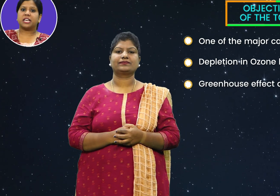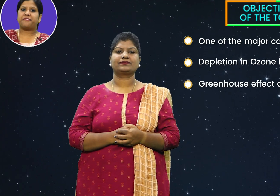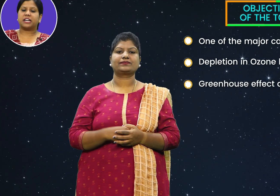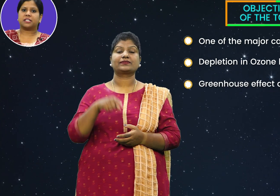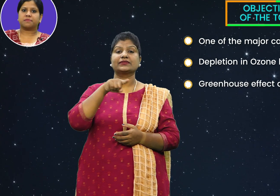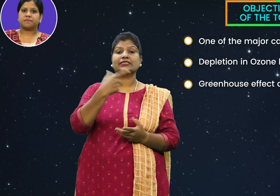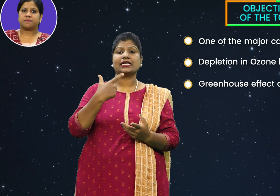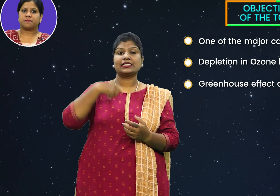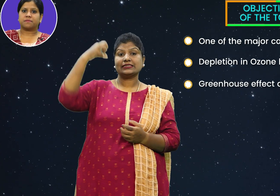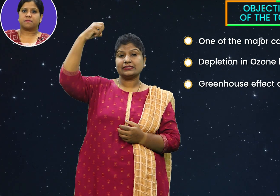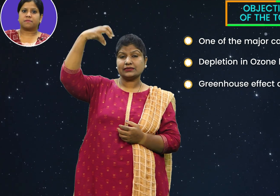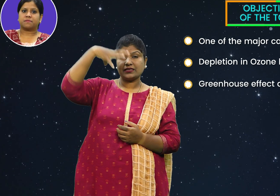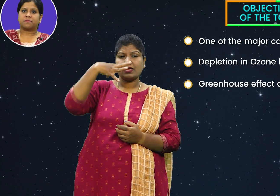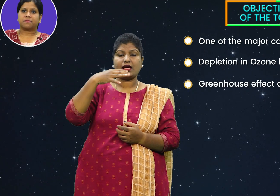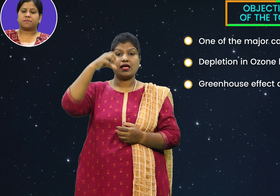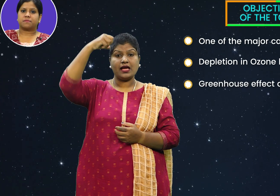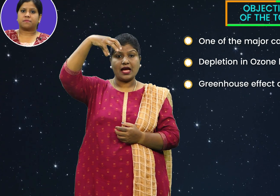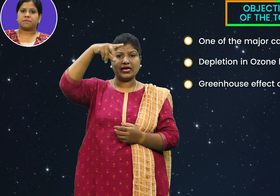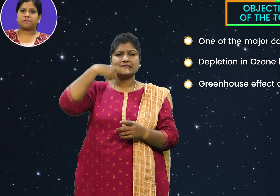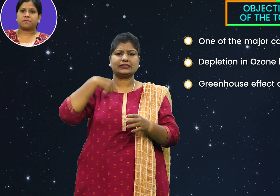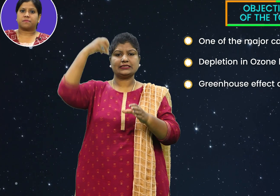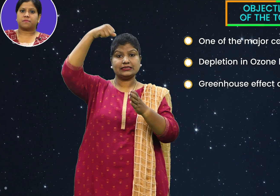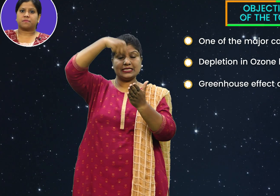Greenhouse effect